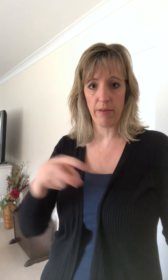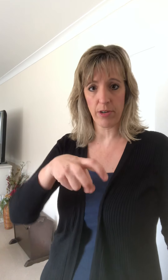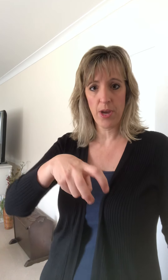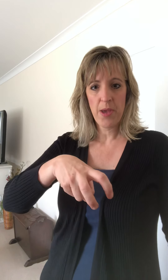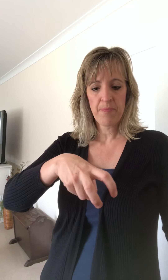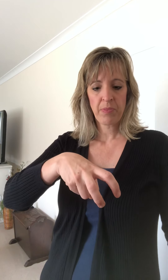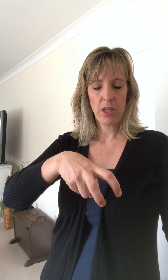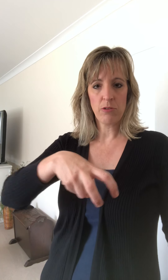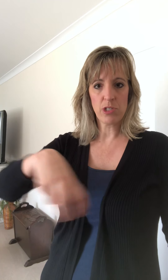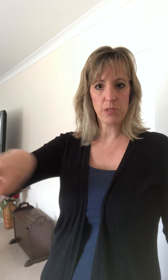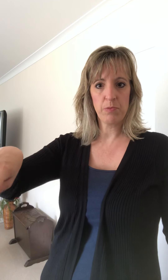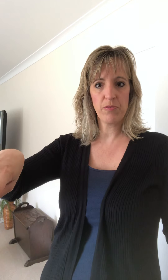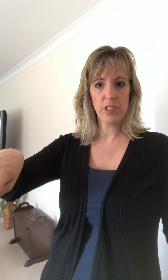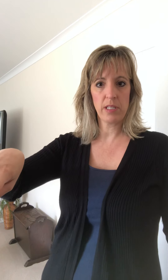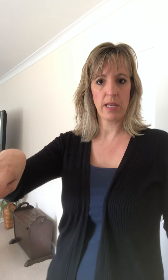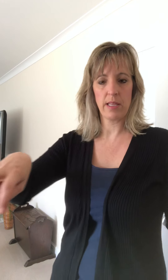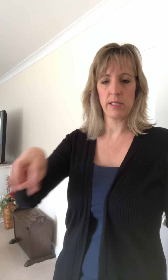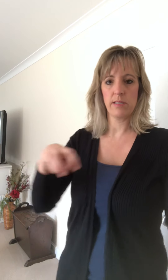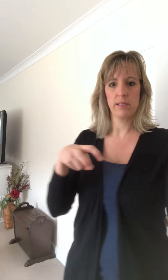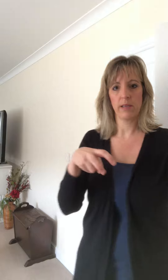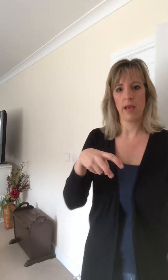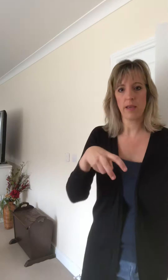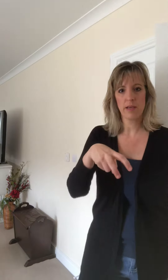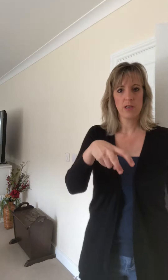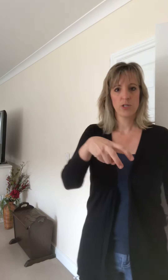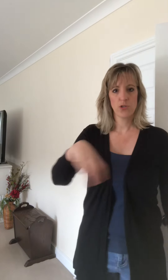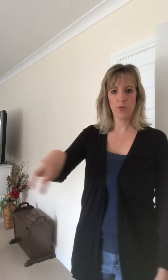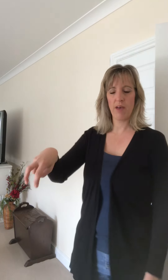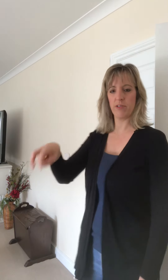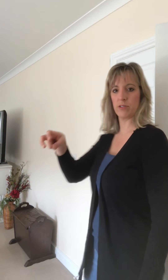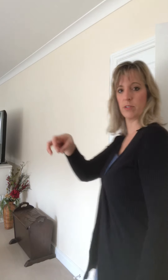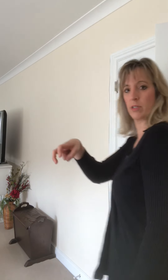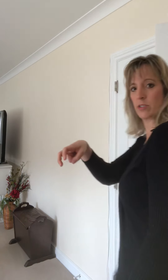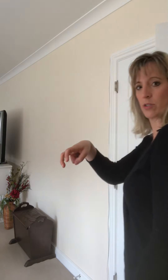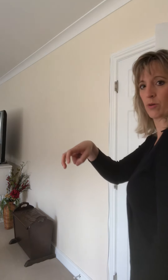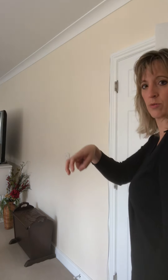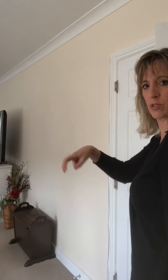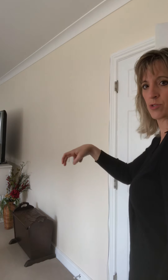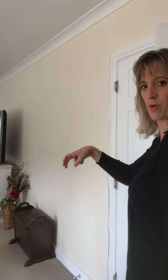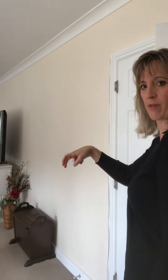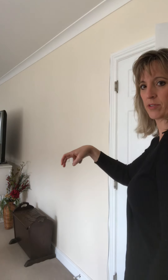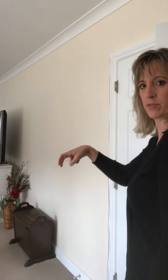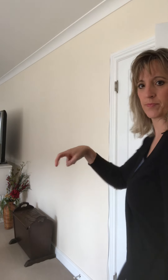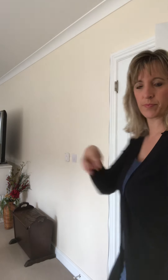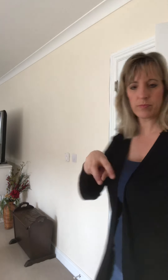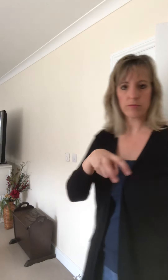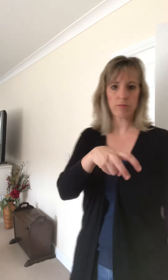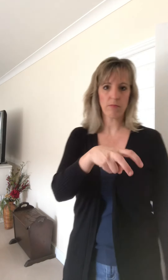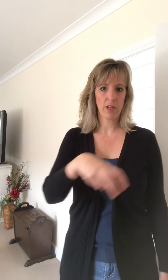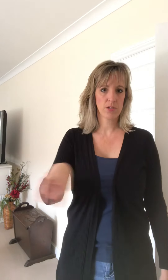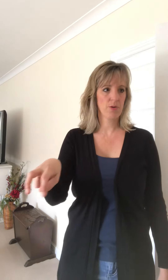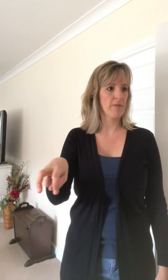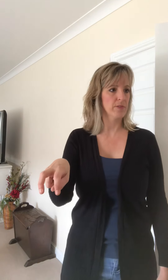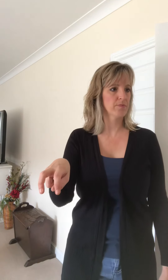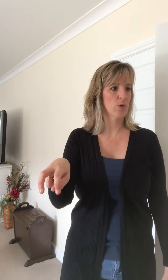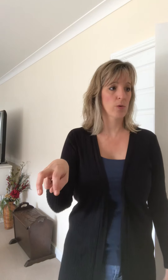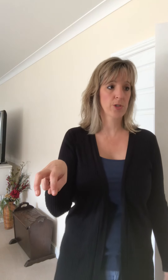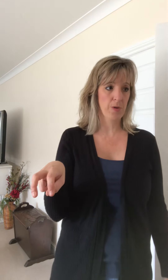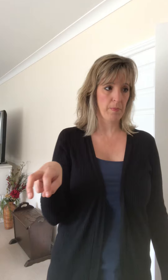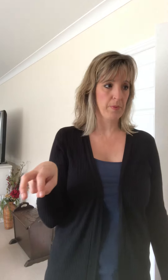whatever, you just move it like this, okay? Travel. So travel or trip,